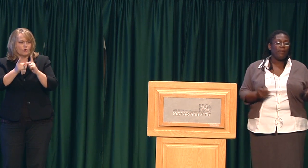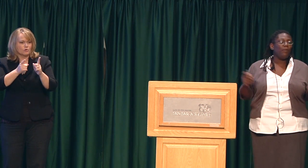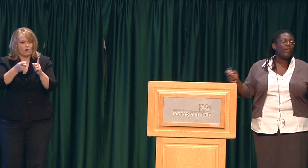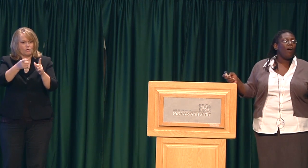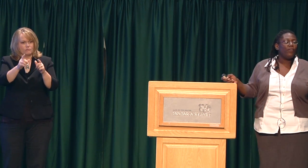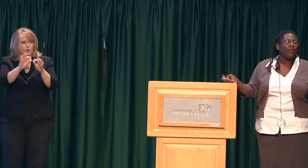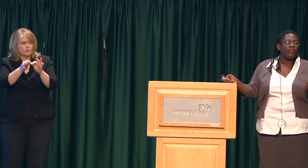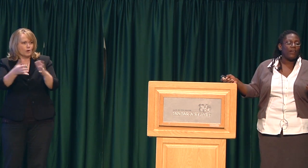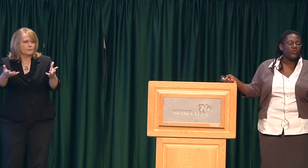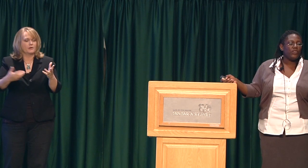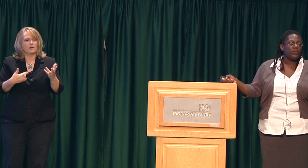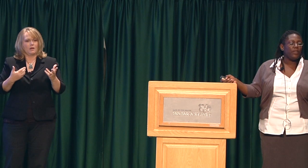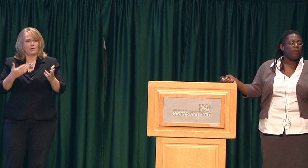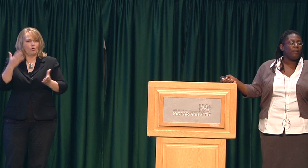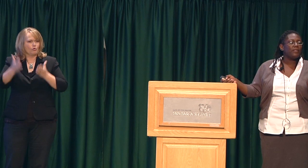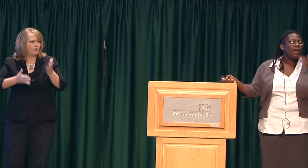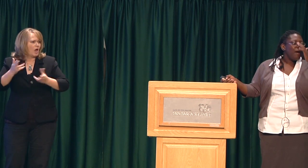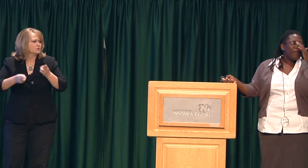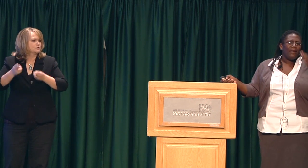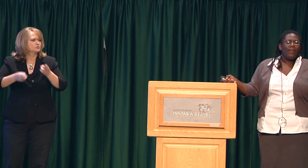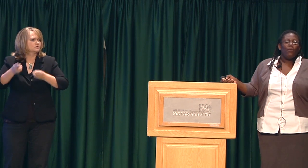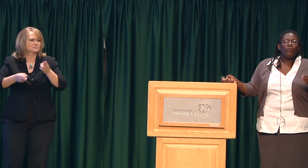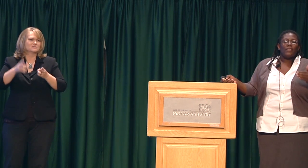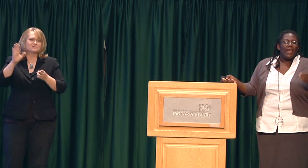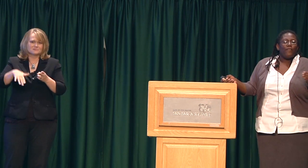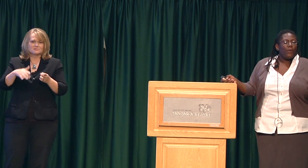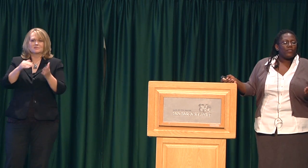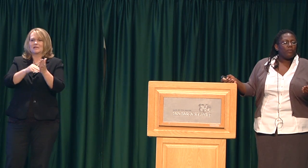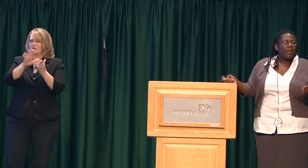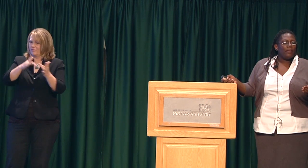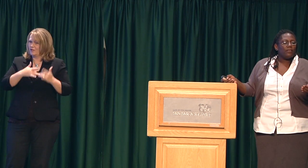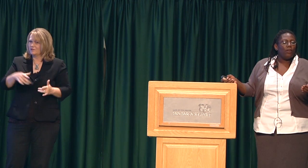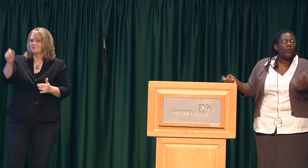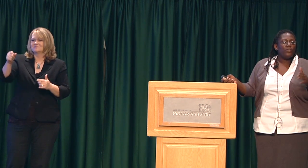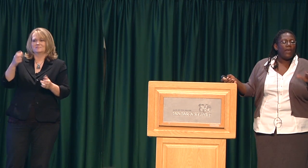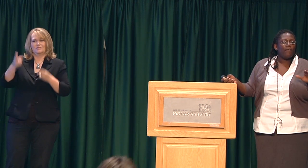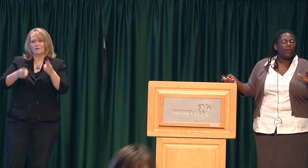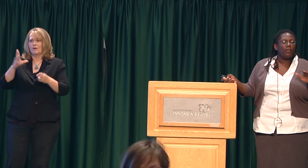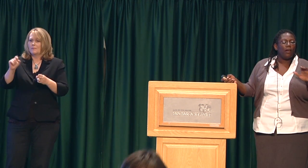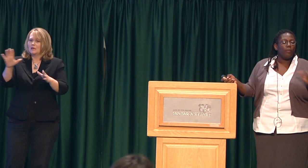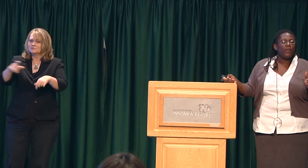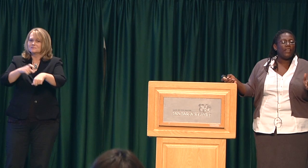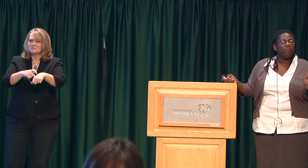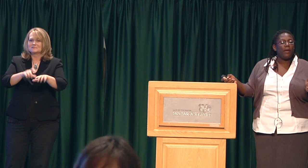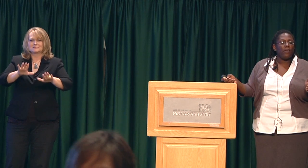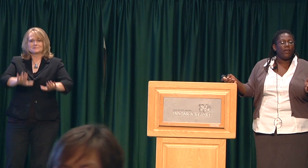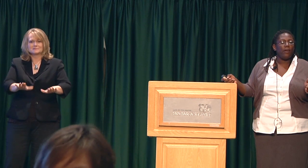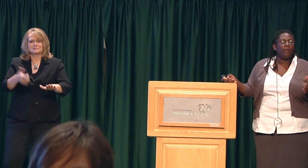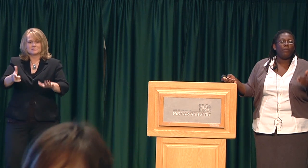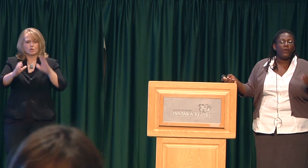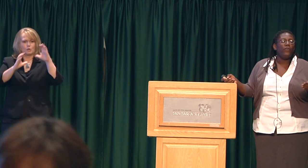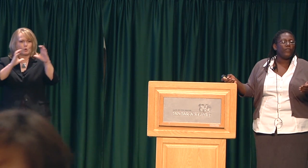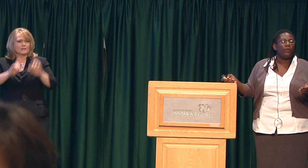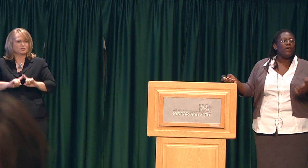the appointment. And we all know that doctors rush through the appointments, but take a few extra minutes. You know, we do have a communication barrier